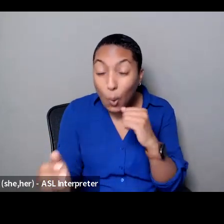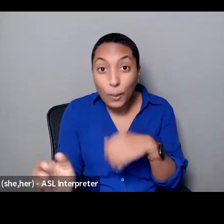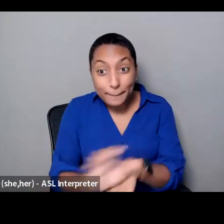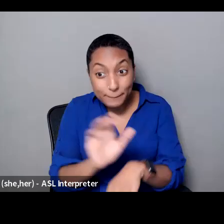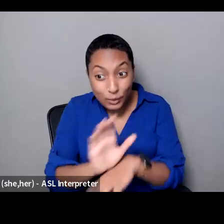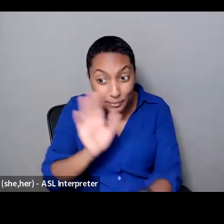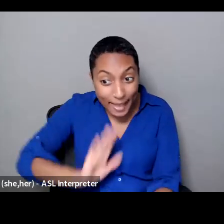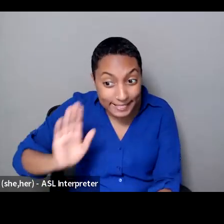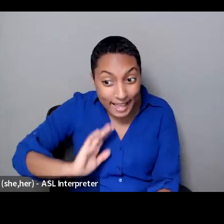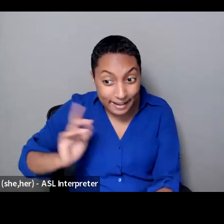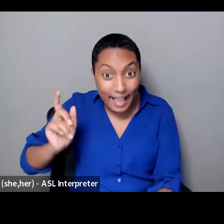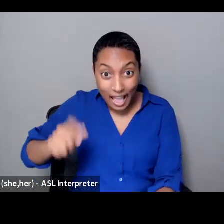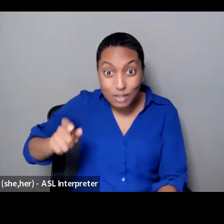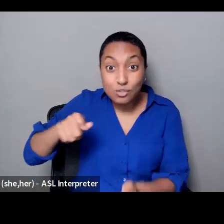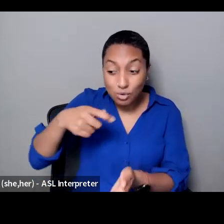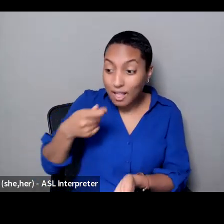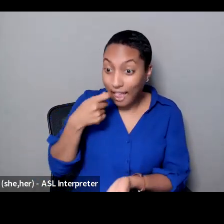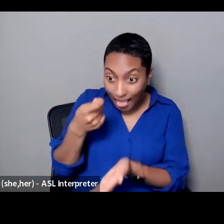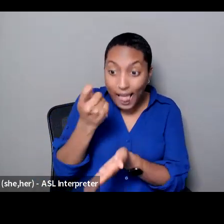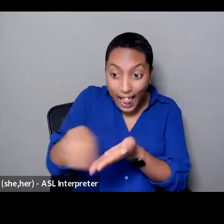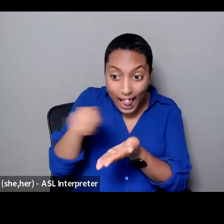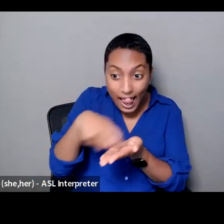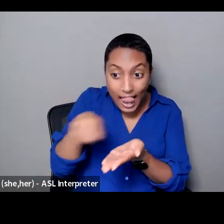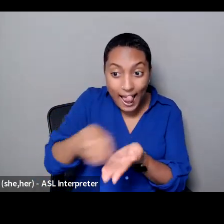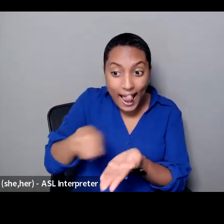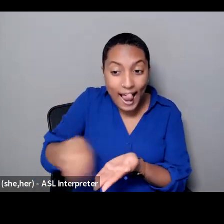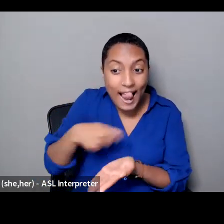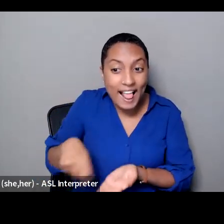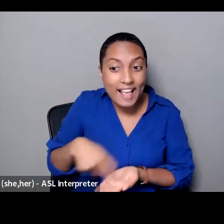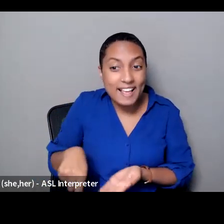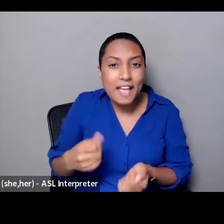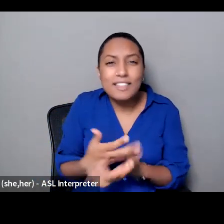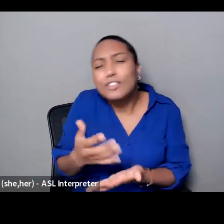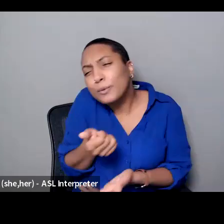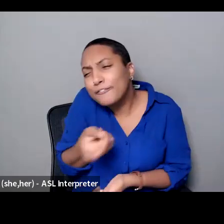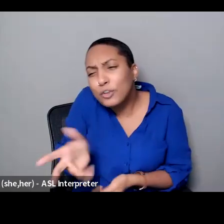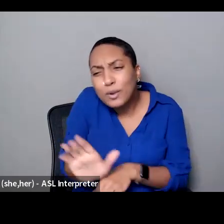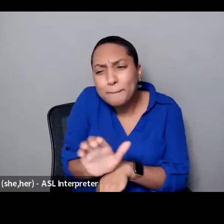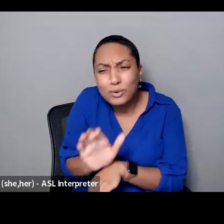few computers, but they weren't very useful. They were